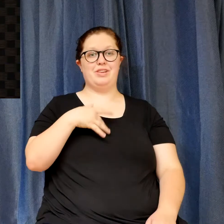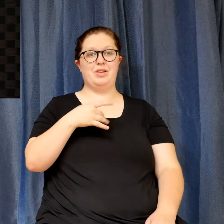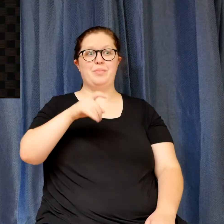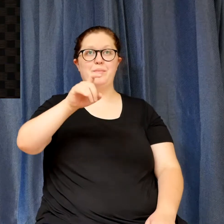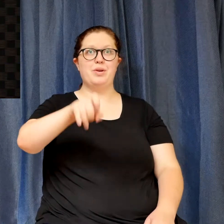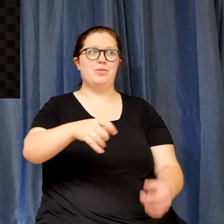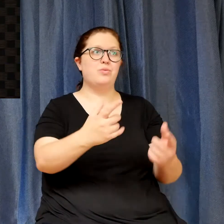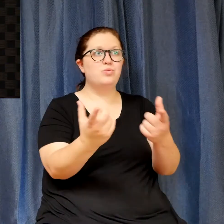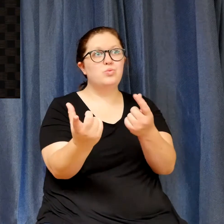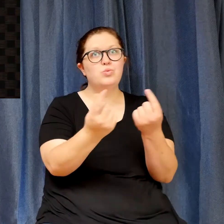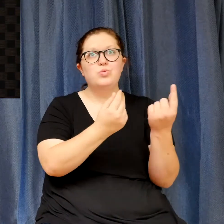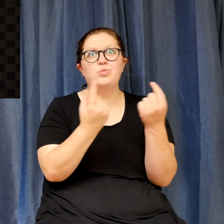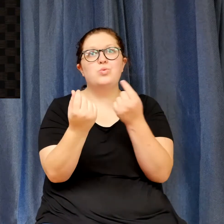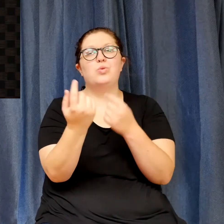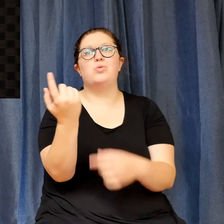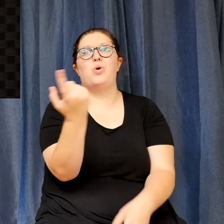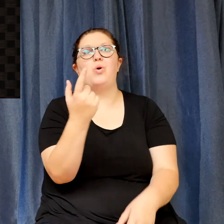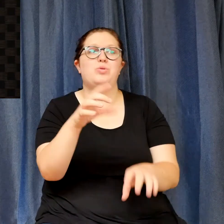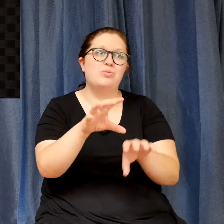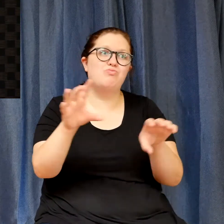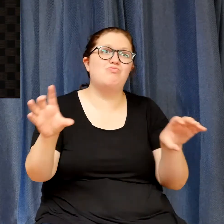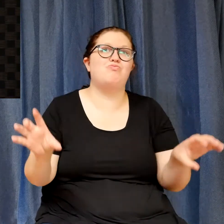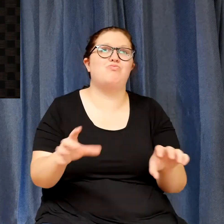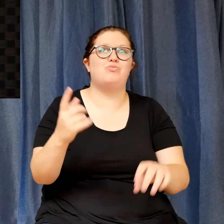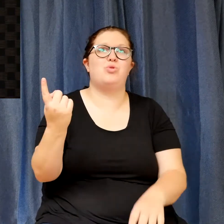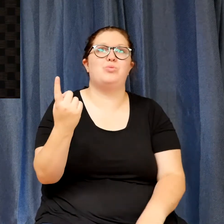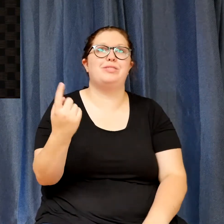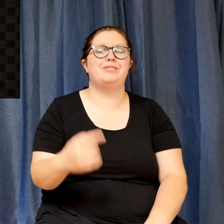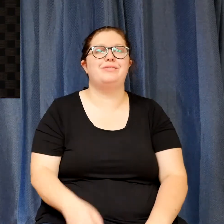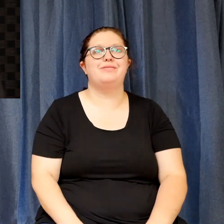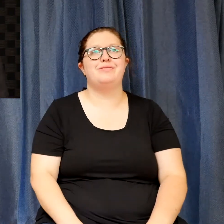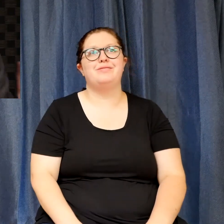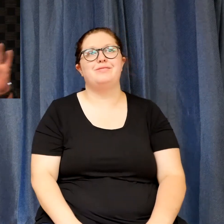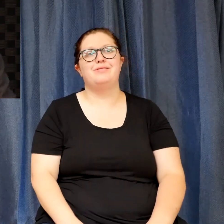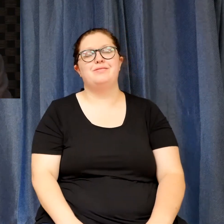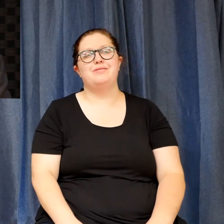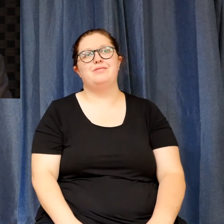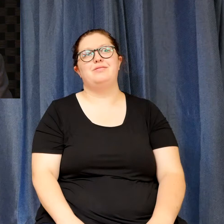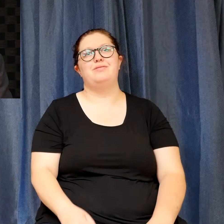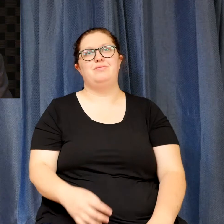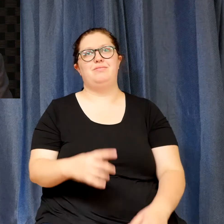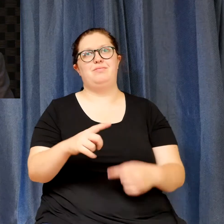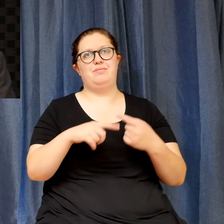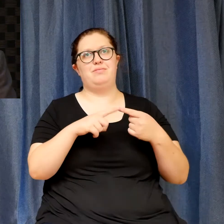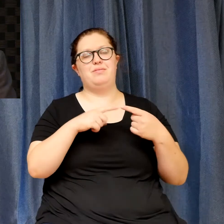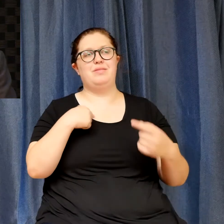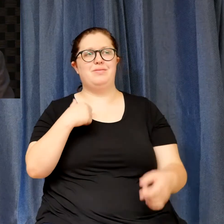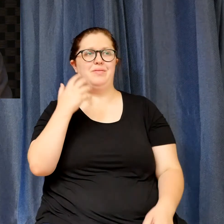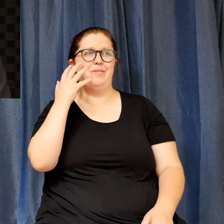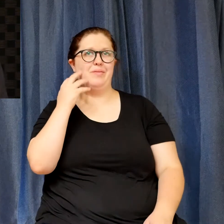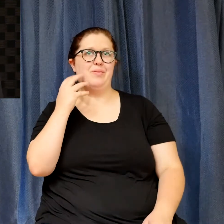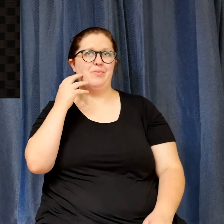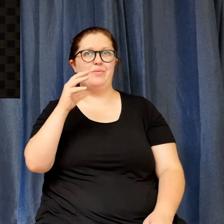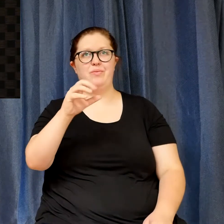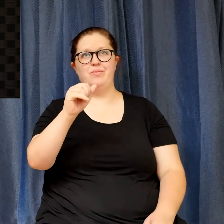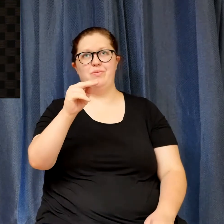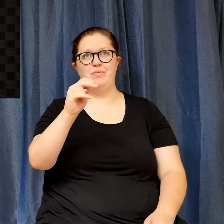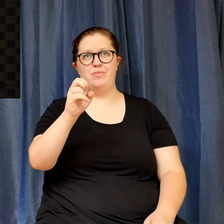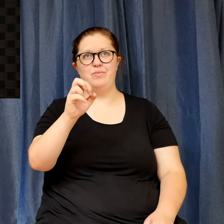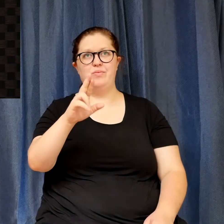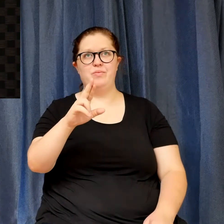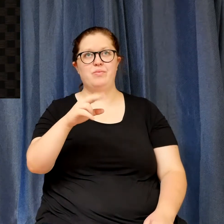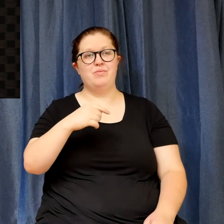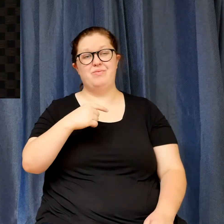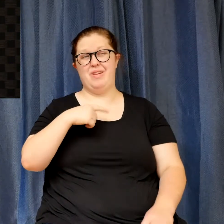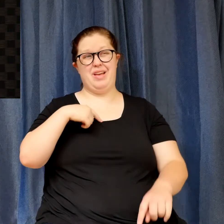productive all the time. And, something like this kind of slows you down and puts you in a position where